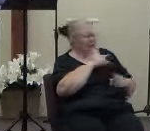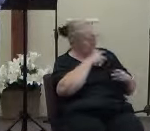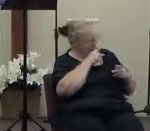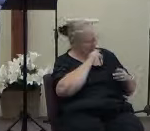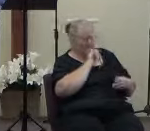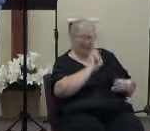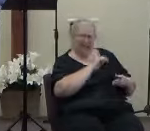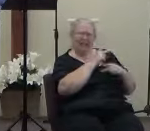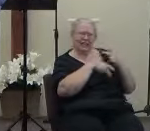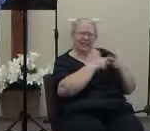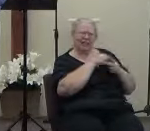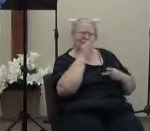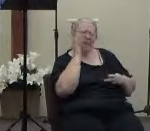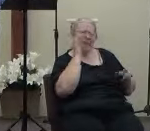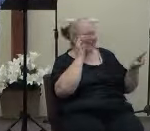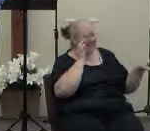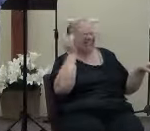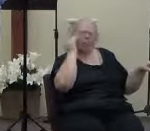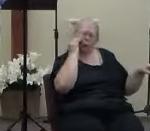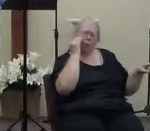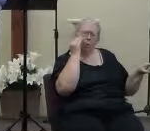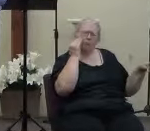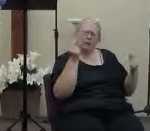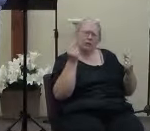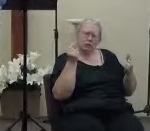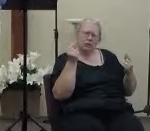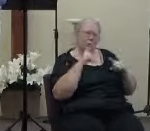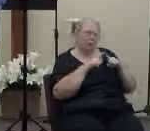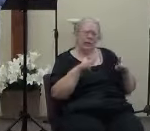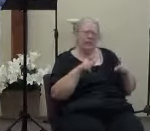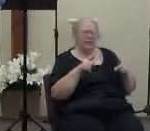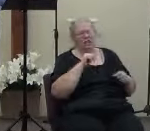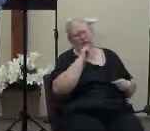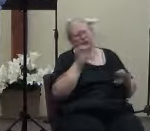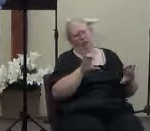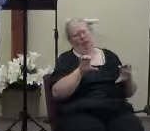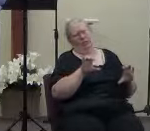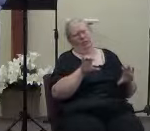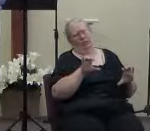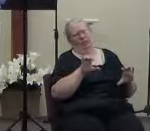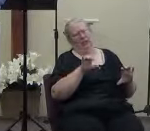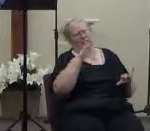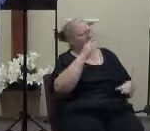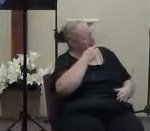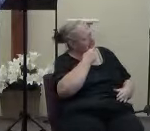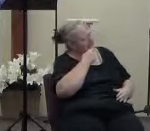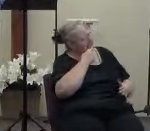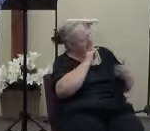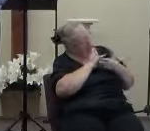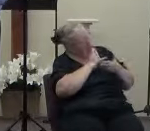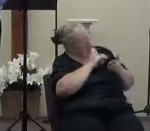They know what to do, but they're not doing it. He said, listen, guys, is this what I really called you to do?